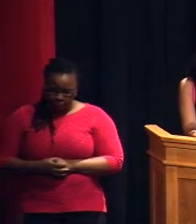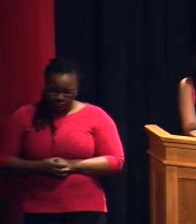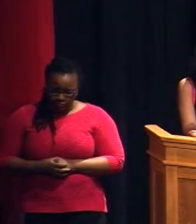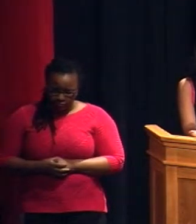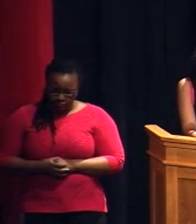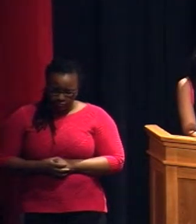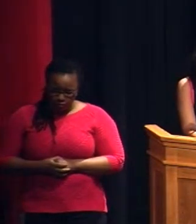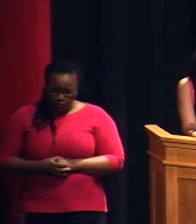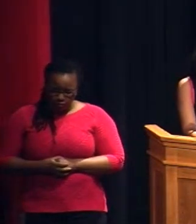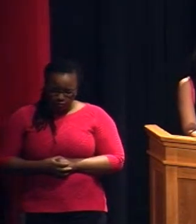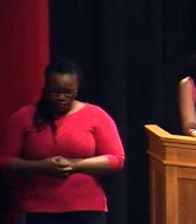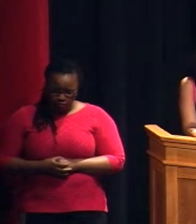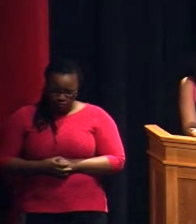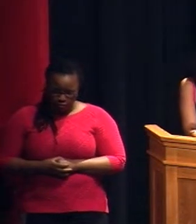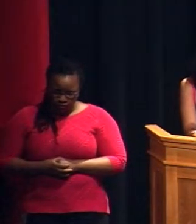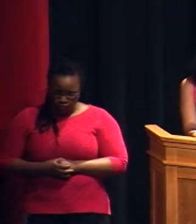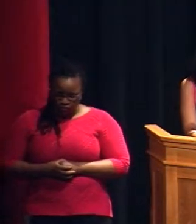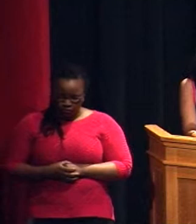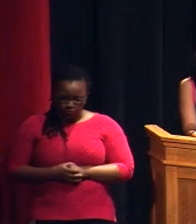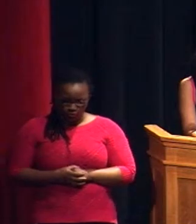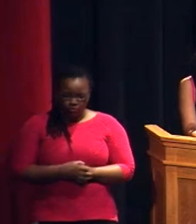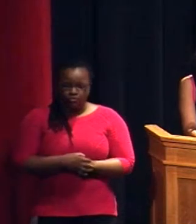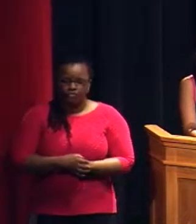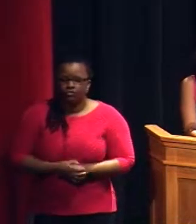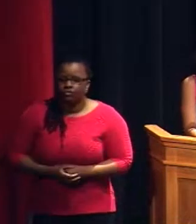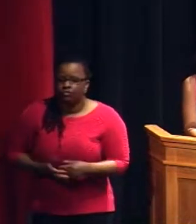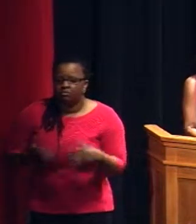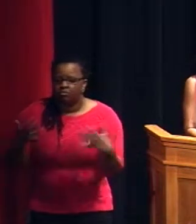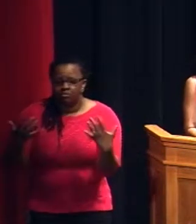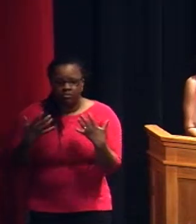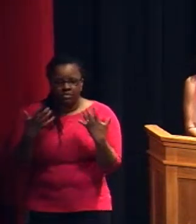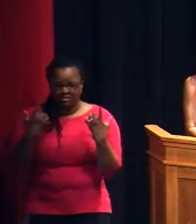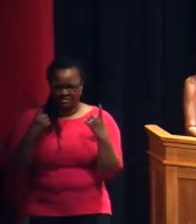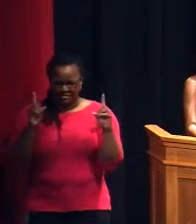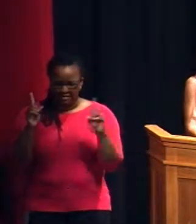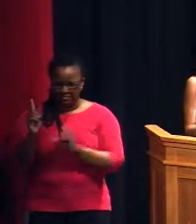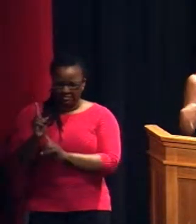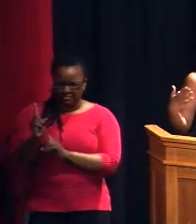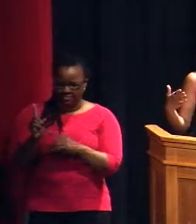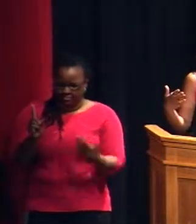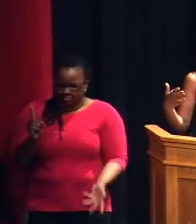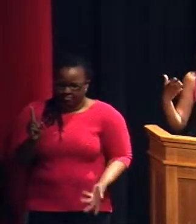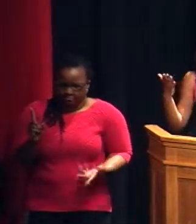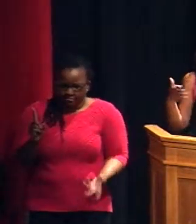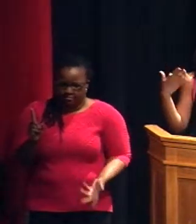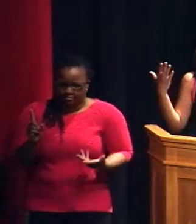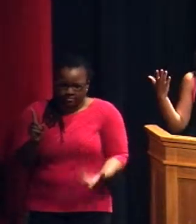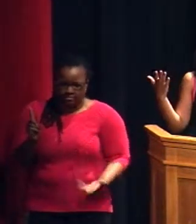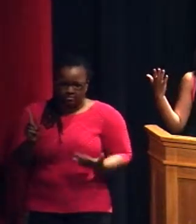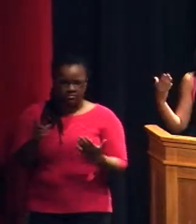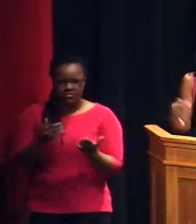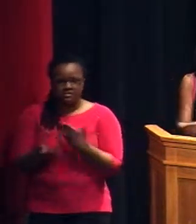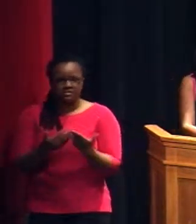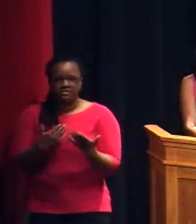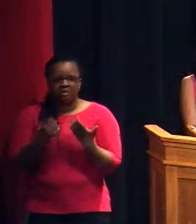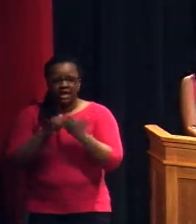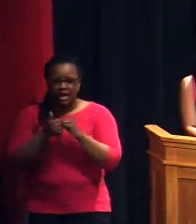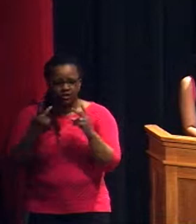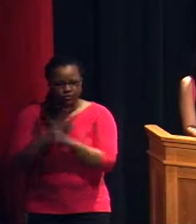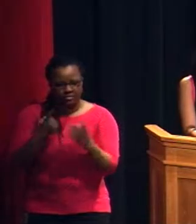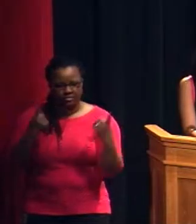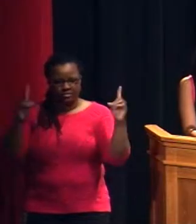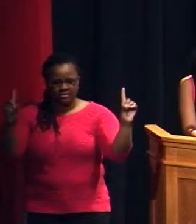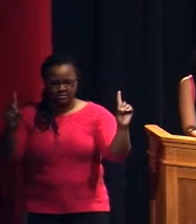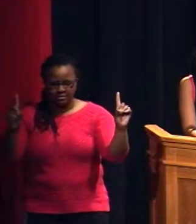success, no matter how you define the word, is hard work. In most cases, one doesn't simply wake up, breathe the air, and